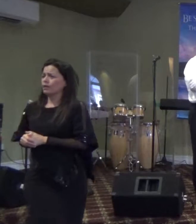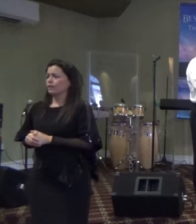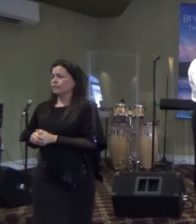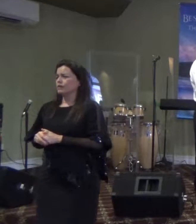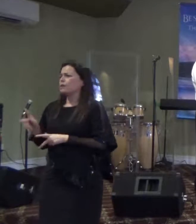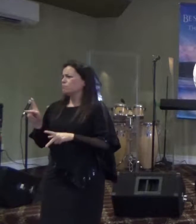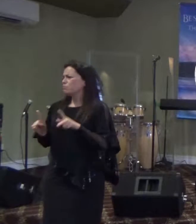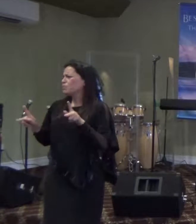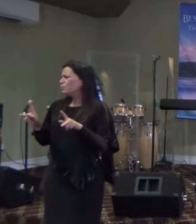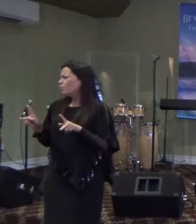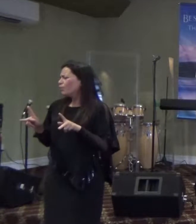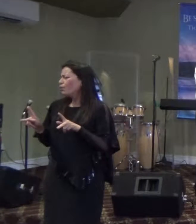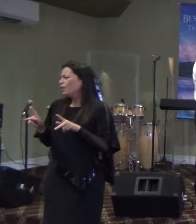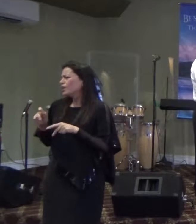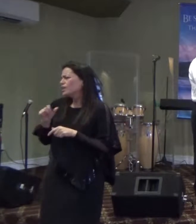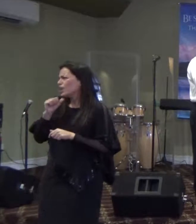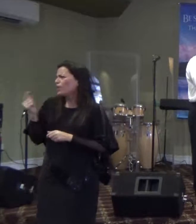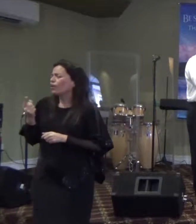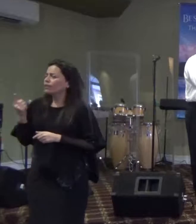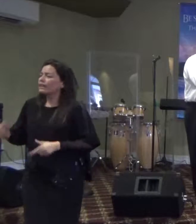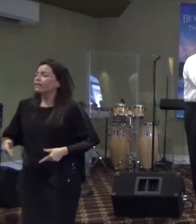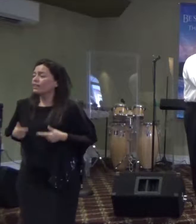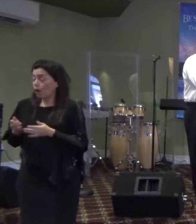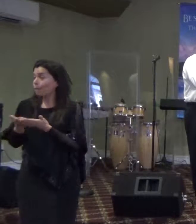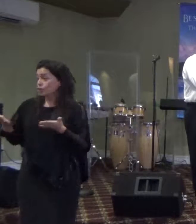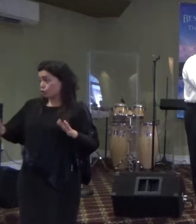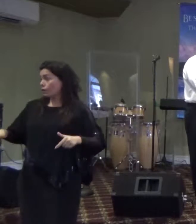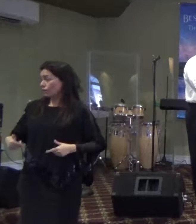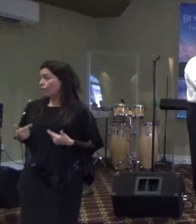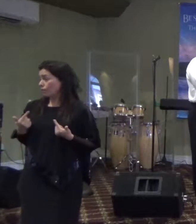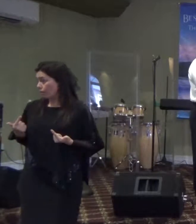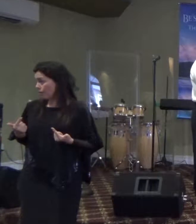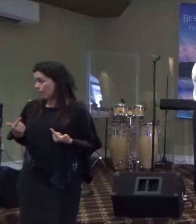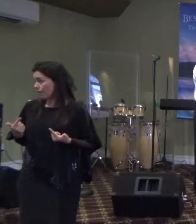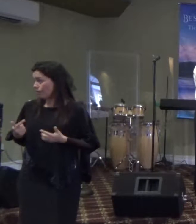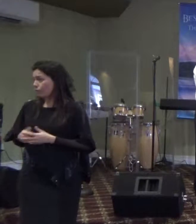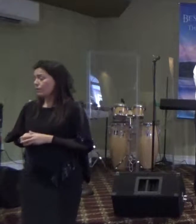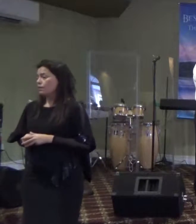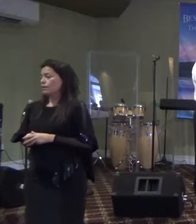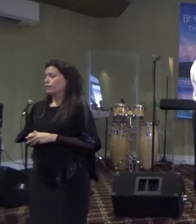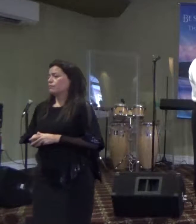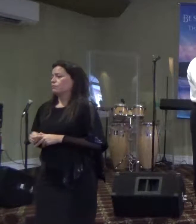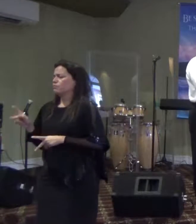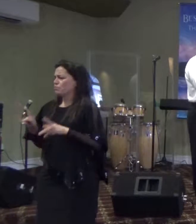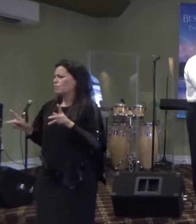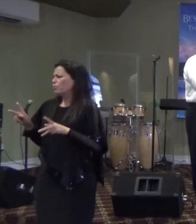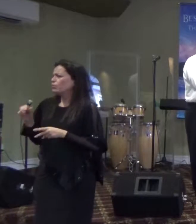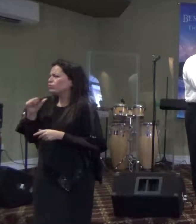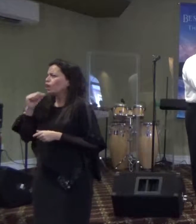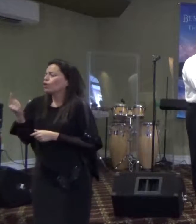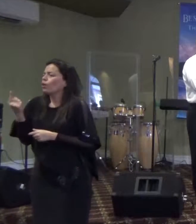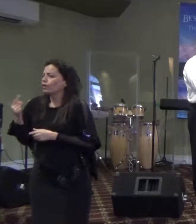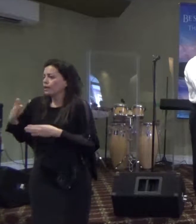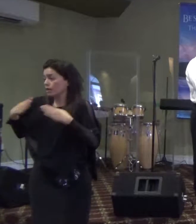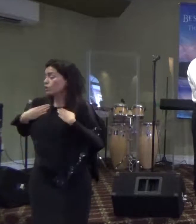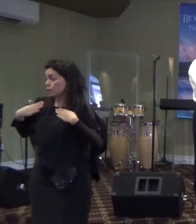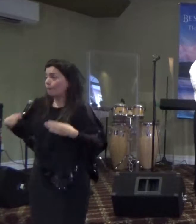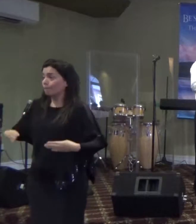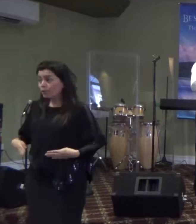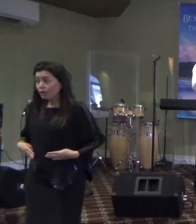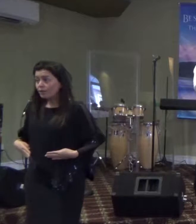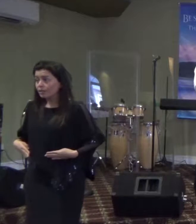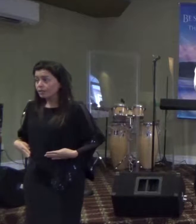vida material. Because the man does not only live material Porque el life. hombre no solo es cuerpo. Because man is not only a body. El